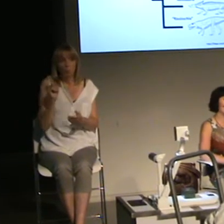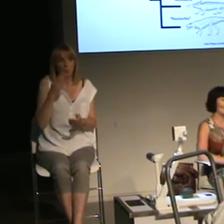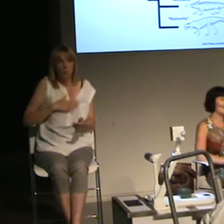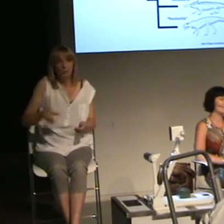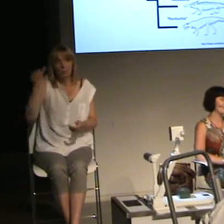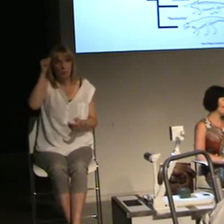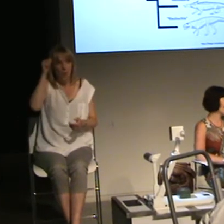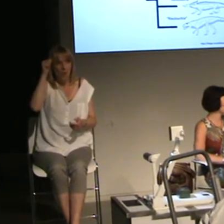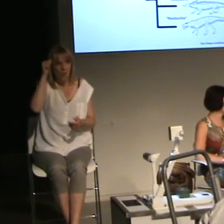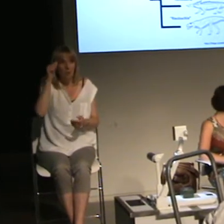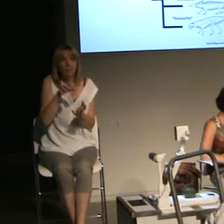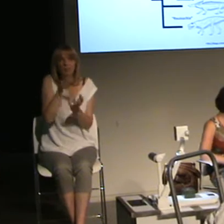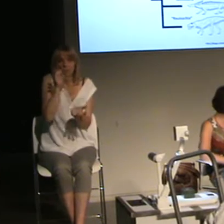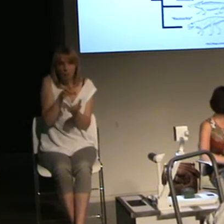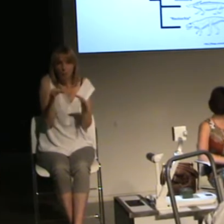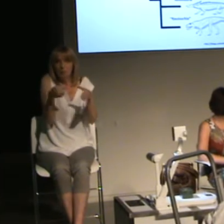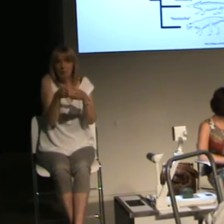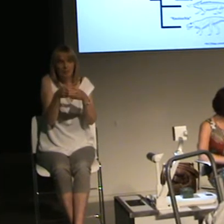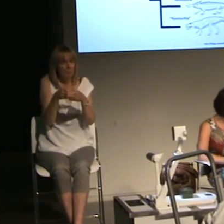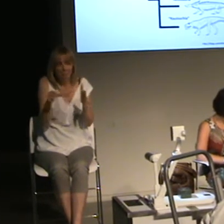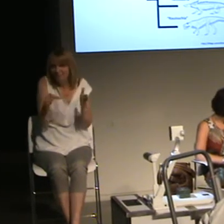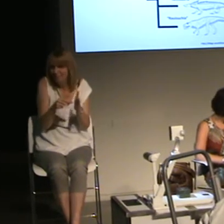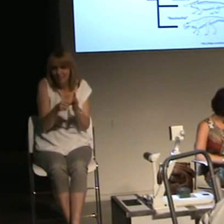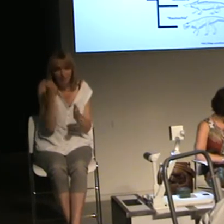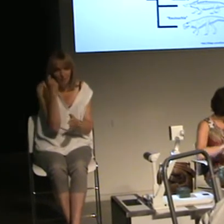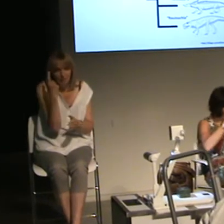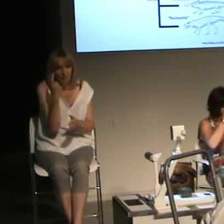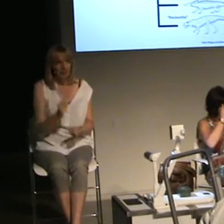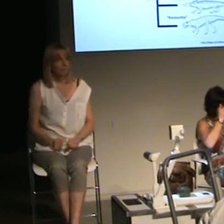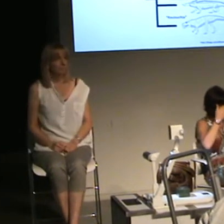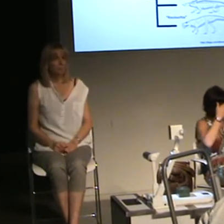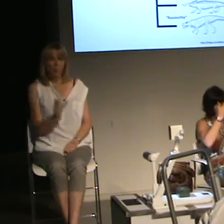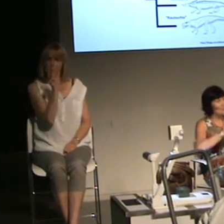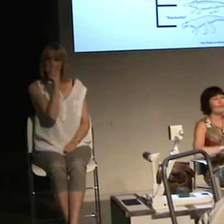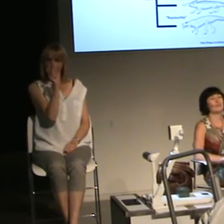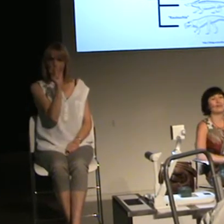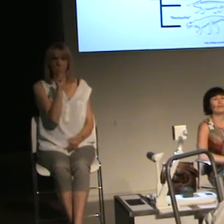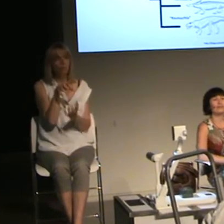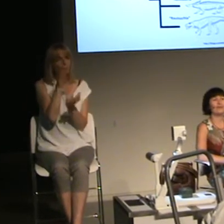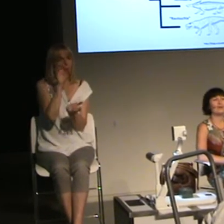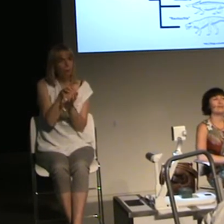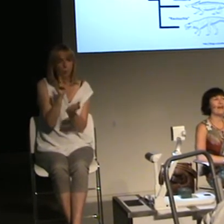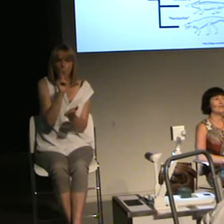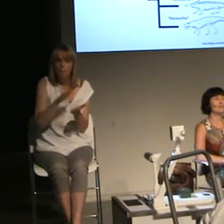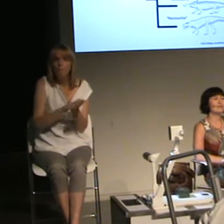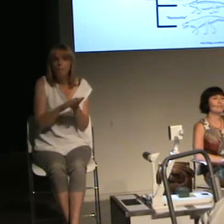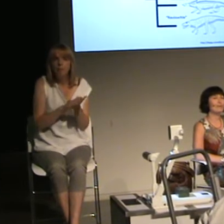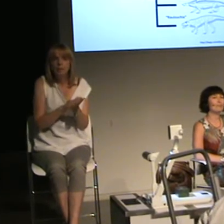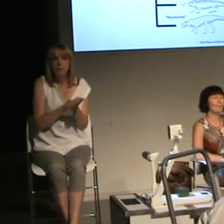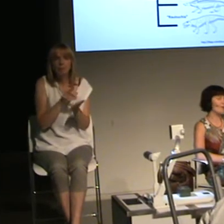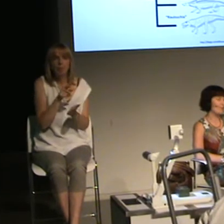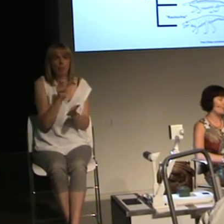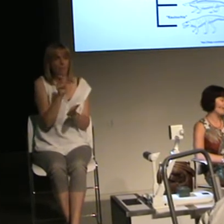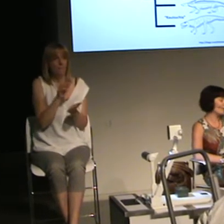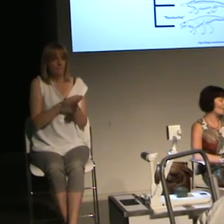very complicated. Now, what does the word crocodile actually mean? The name crocodile actually means